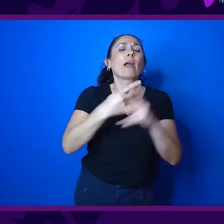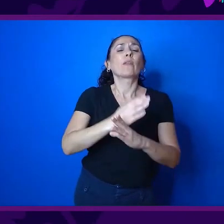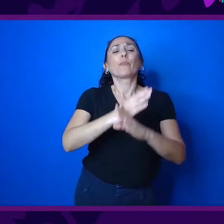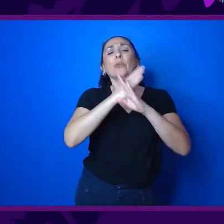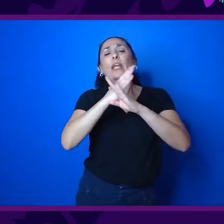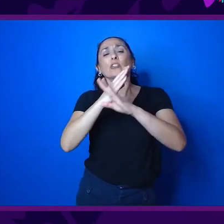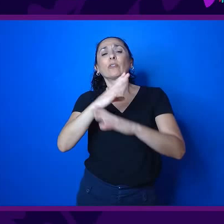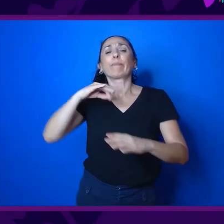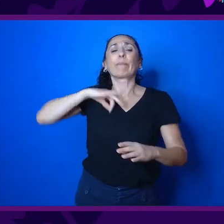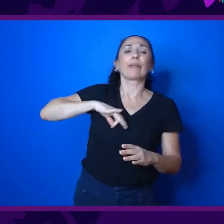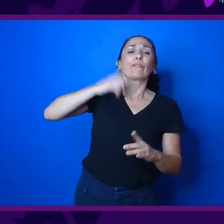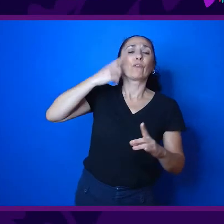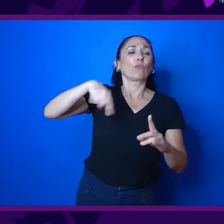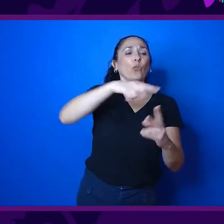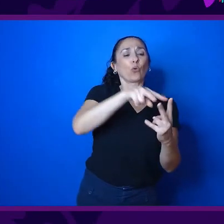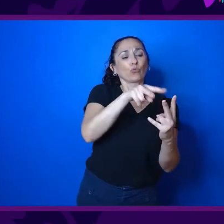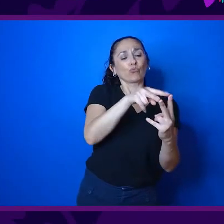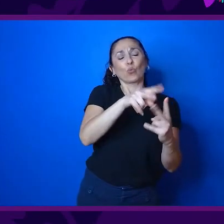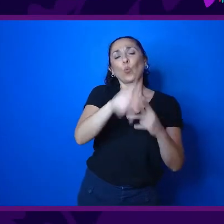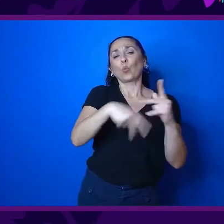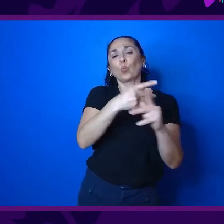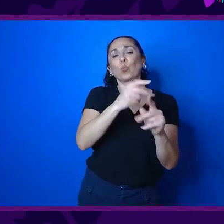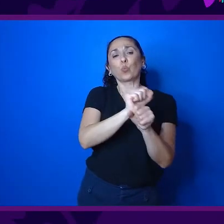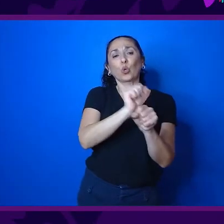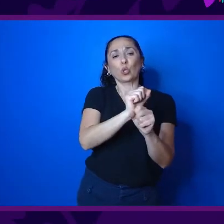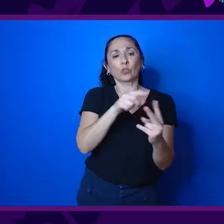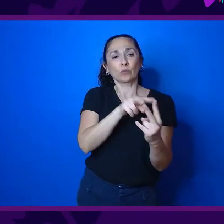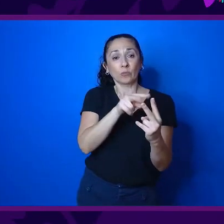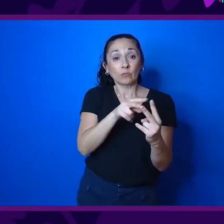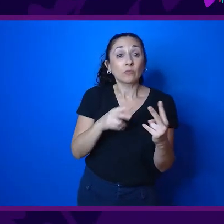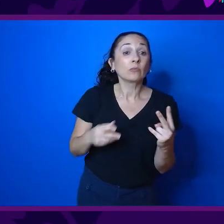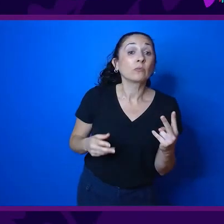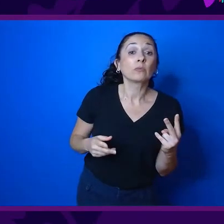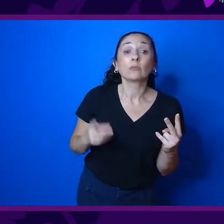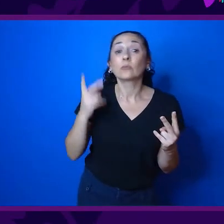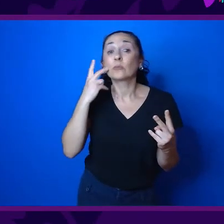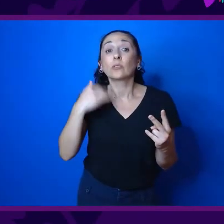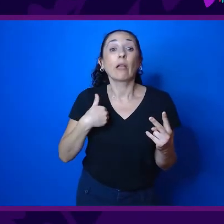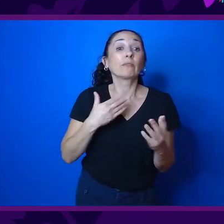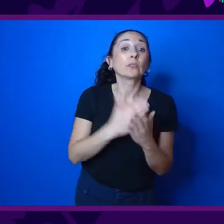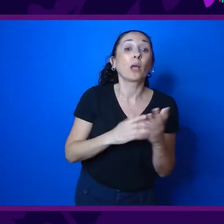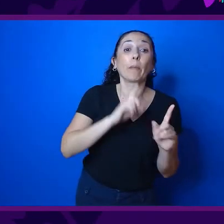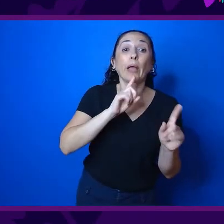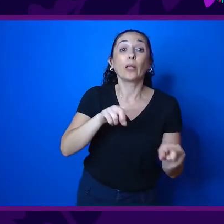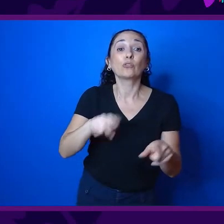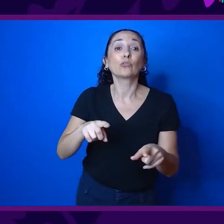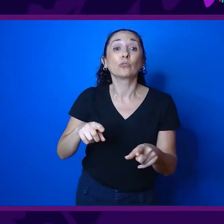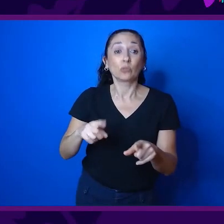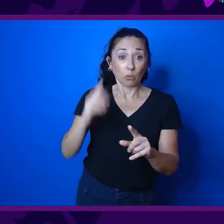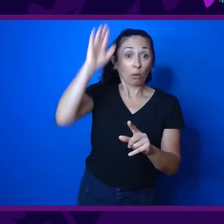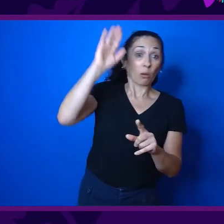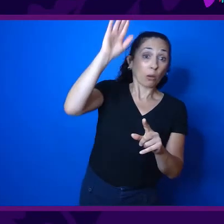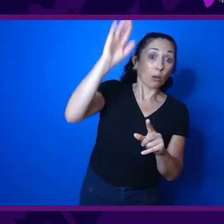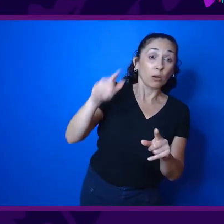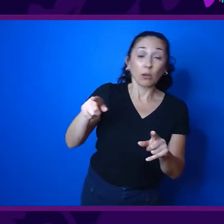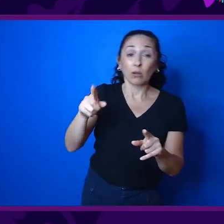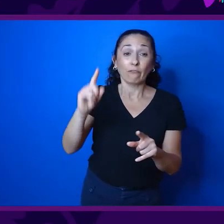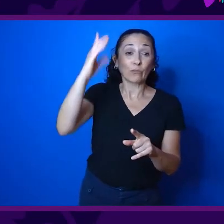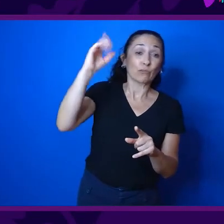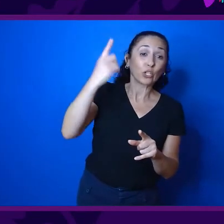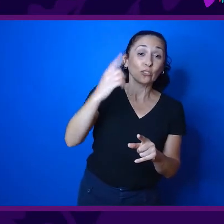domestic workers and farm workers? All right, so we got a couple answers coming up. Adam, as always, is usually one of the first ones, if not the first. He said